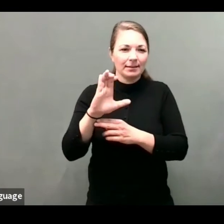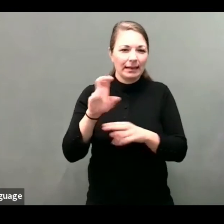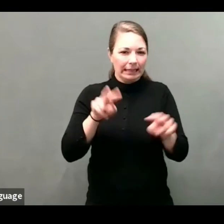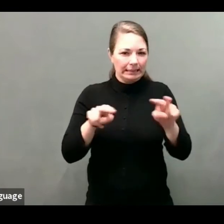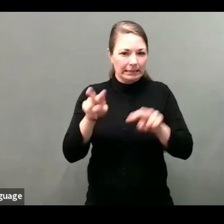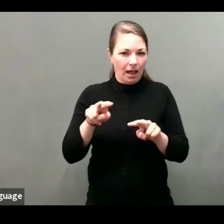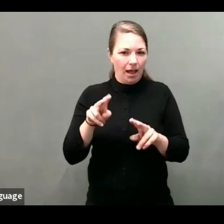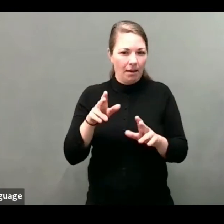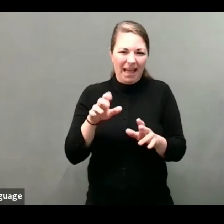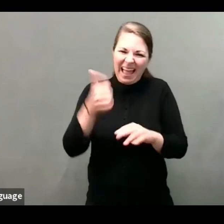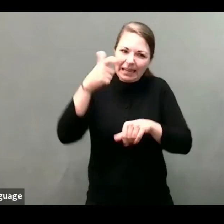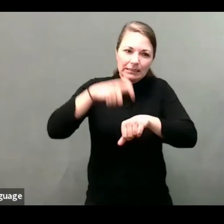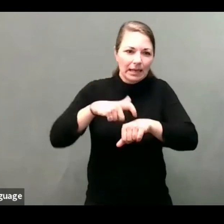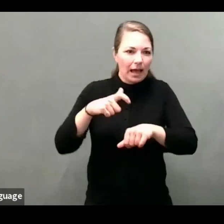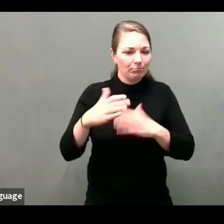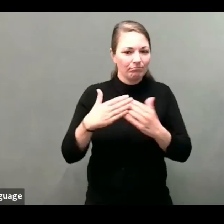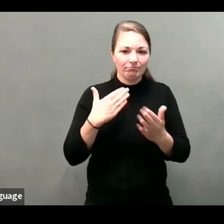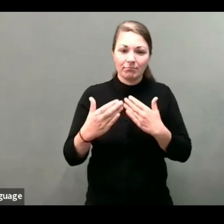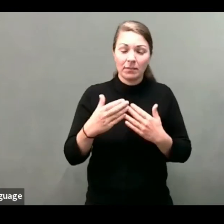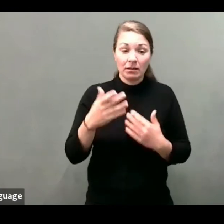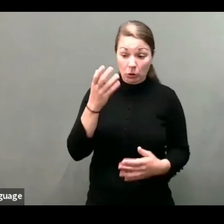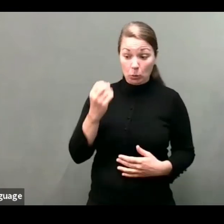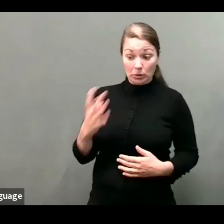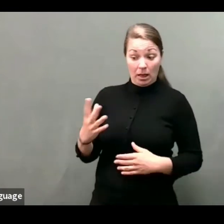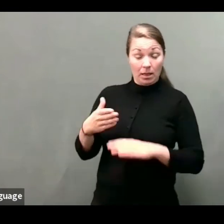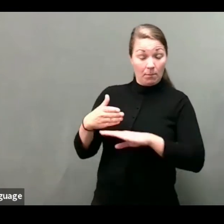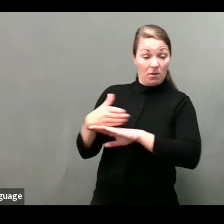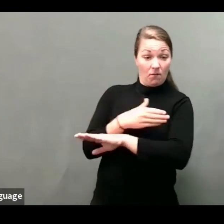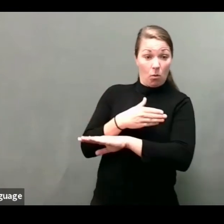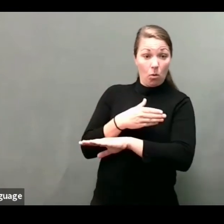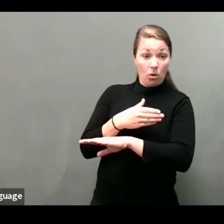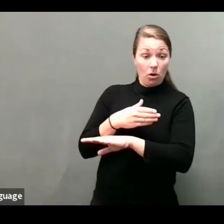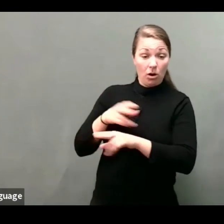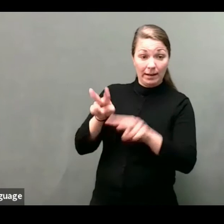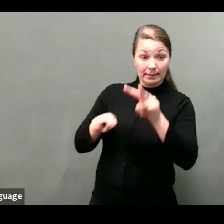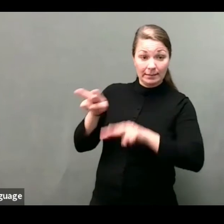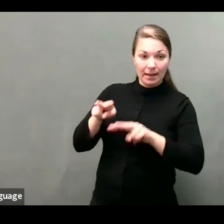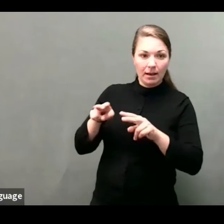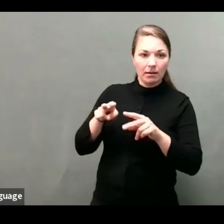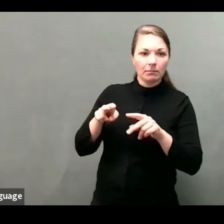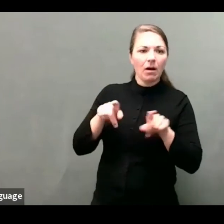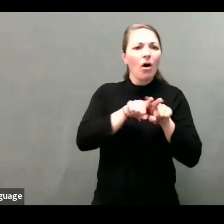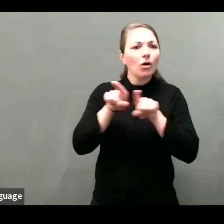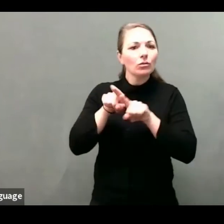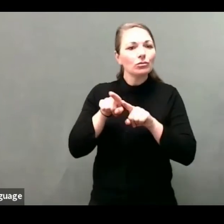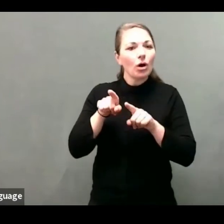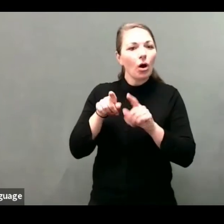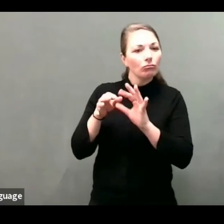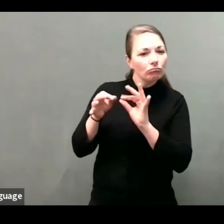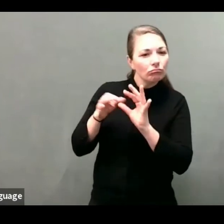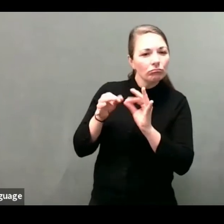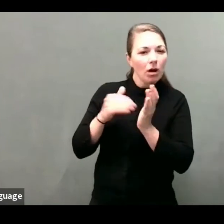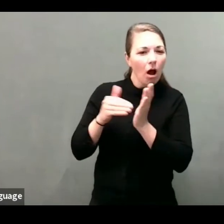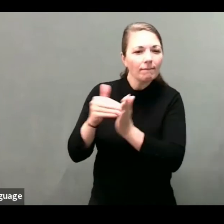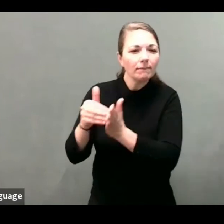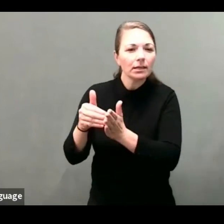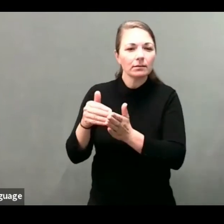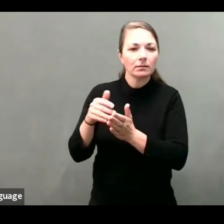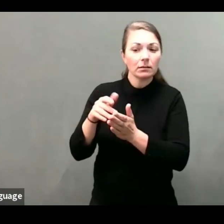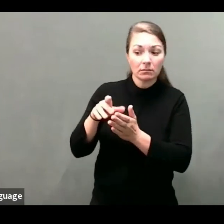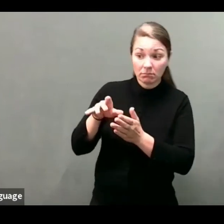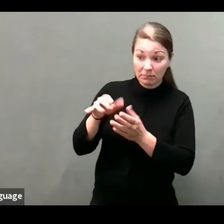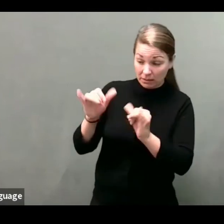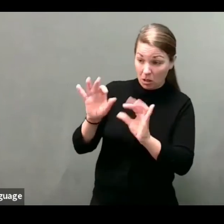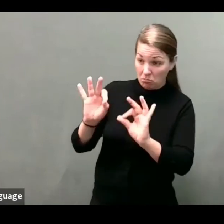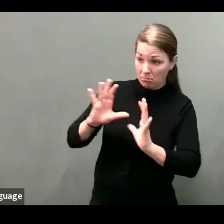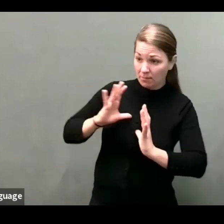of the exam, but then also bring it up with them frequently. And I will go through like the different steps